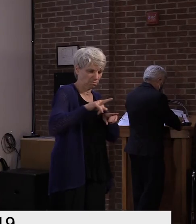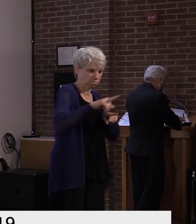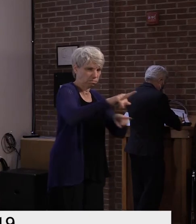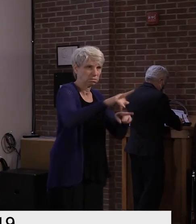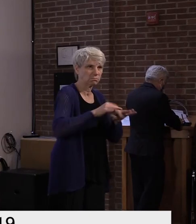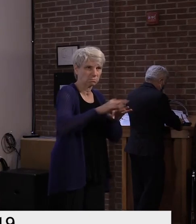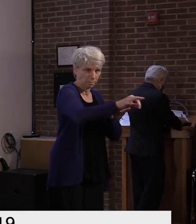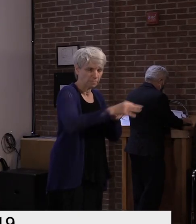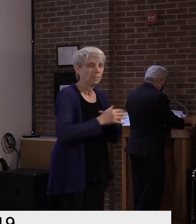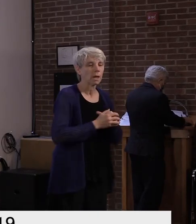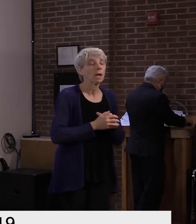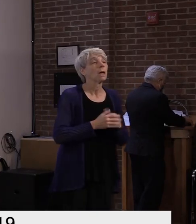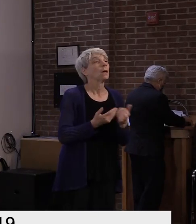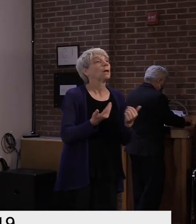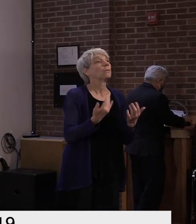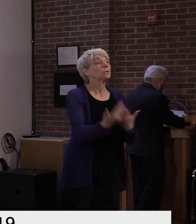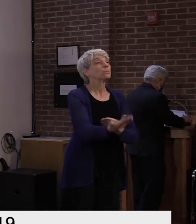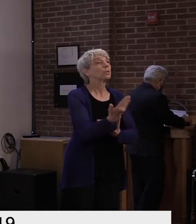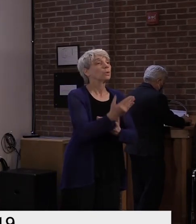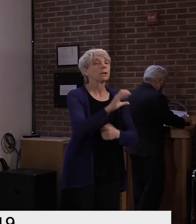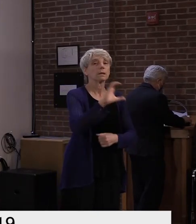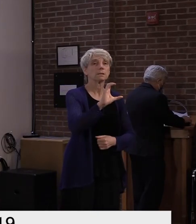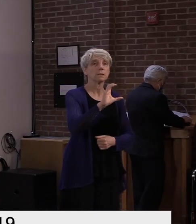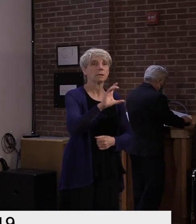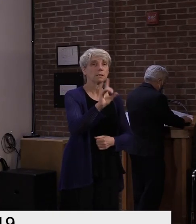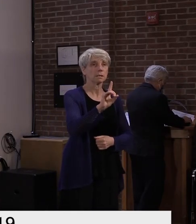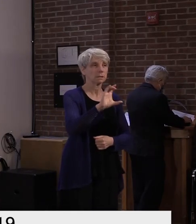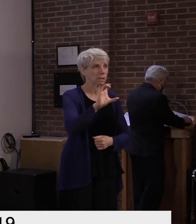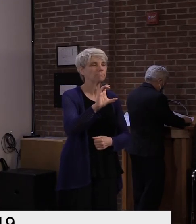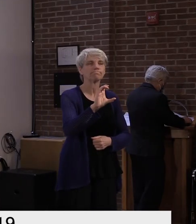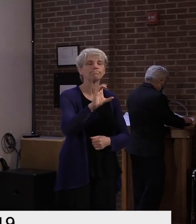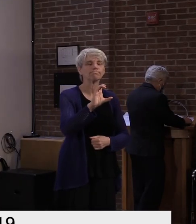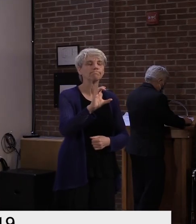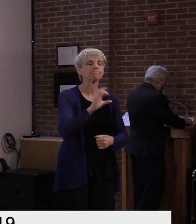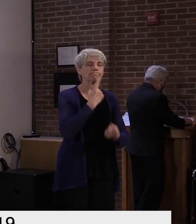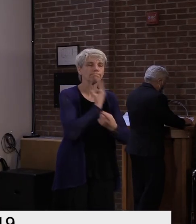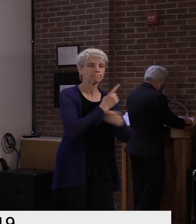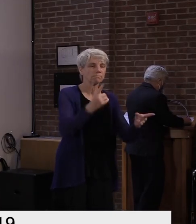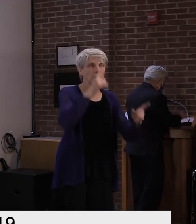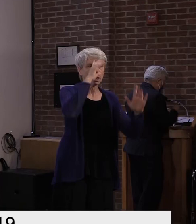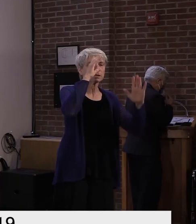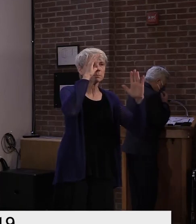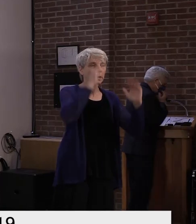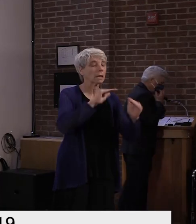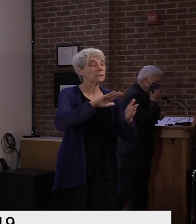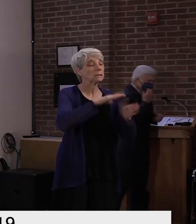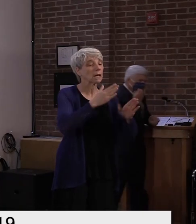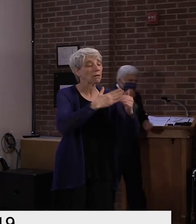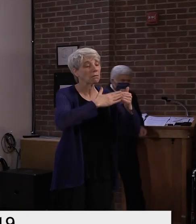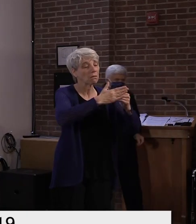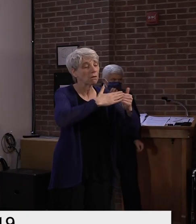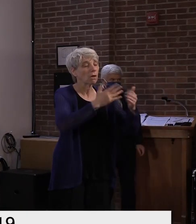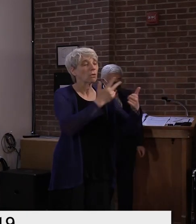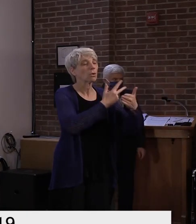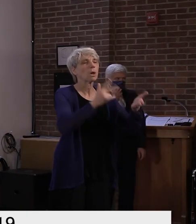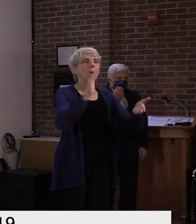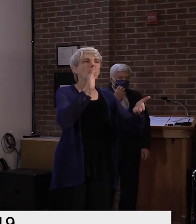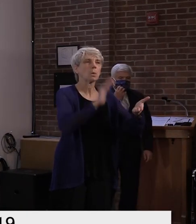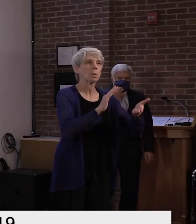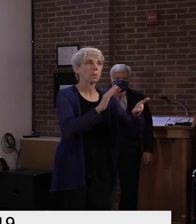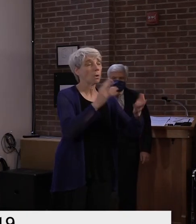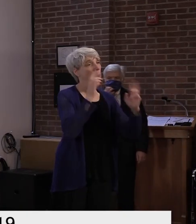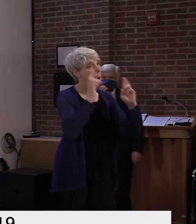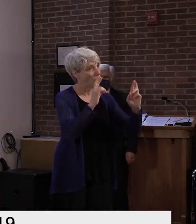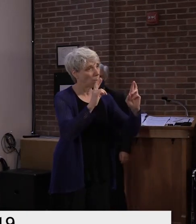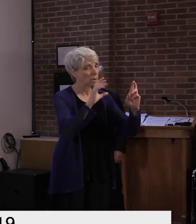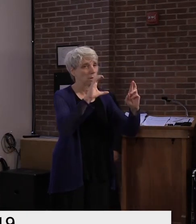CDC again predicted that we will see a dramatic decrease in deaths over the next 3 weeks. At least that is their